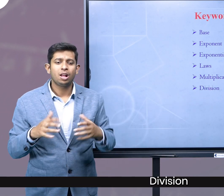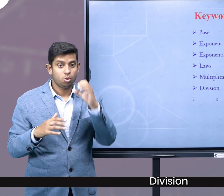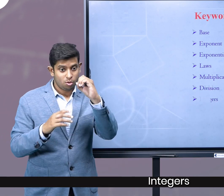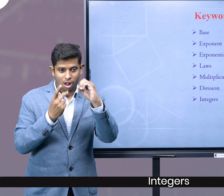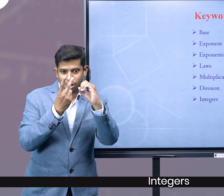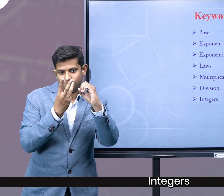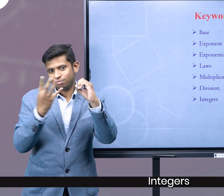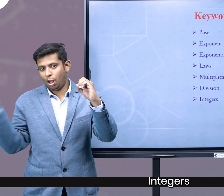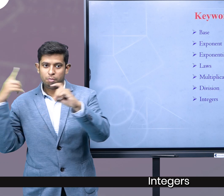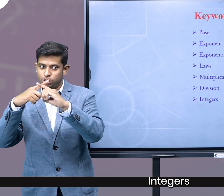integers,